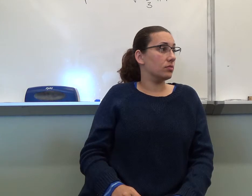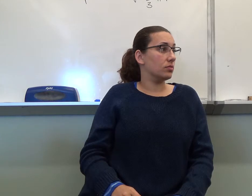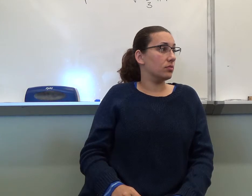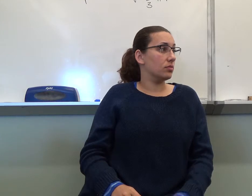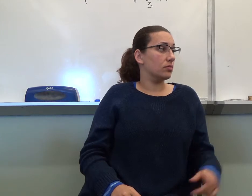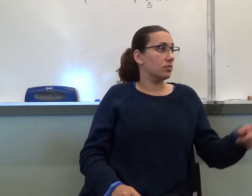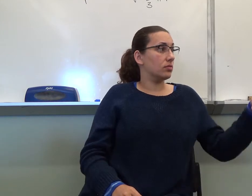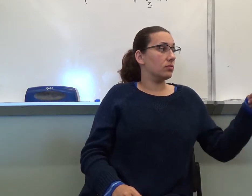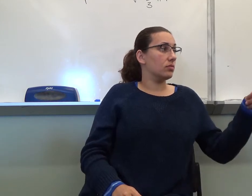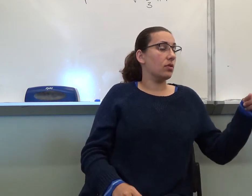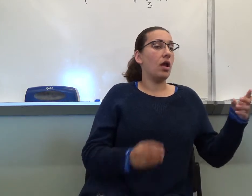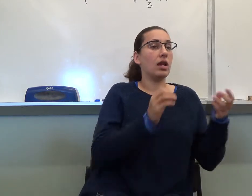Number 9?